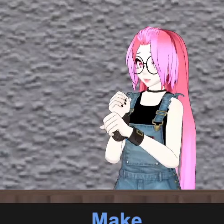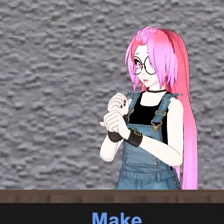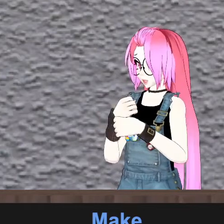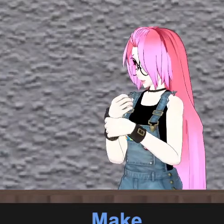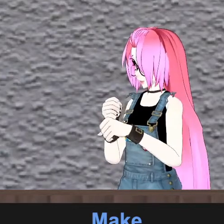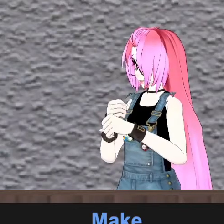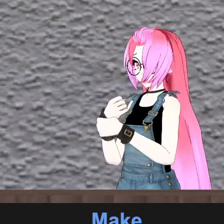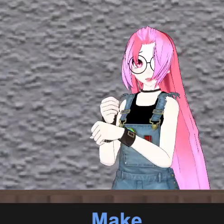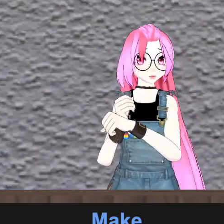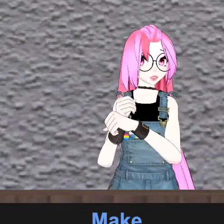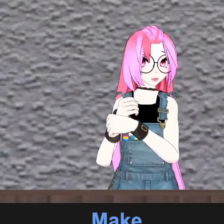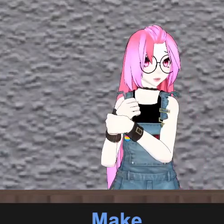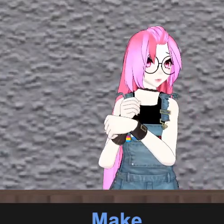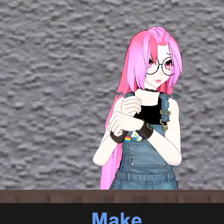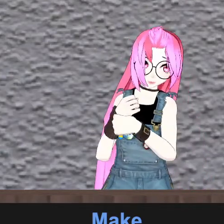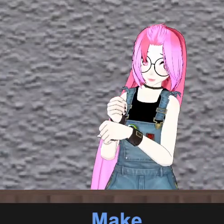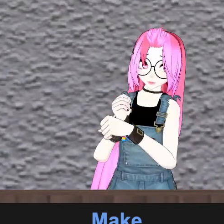Make. Make.